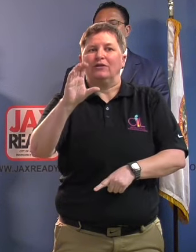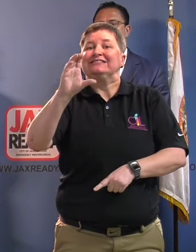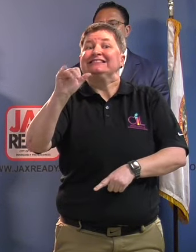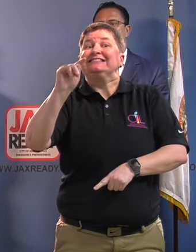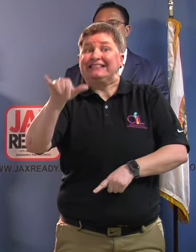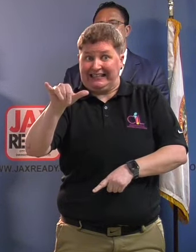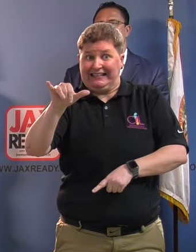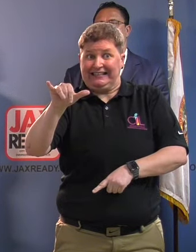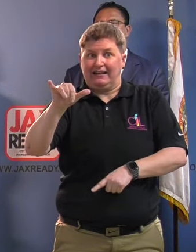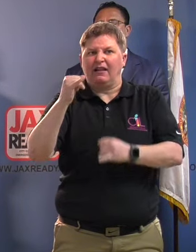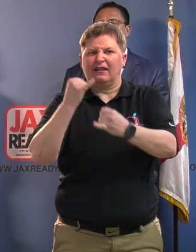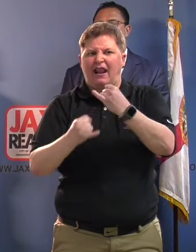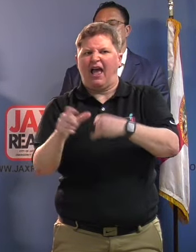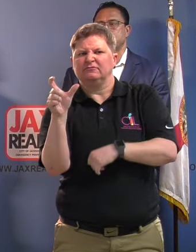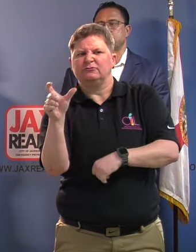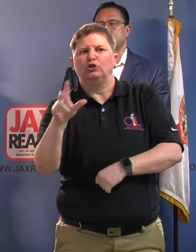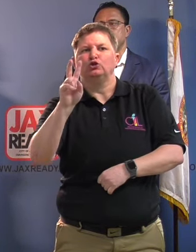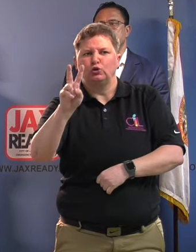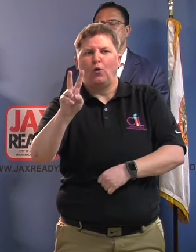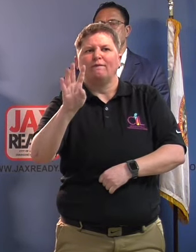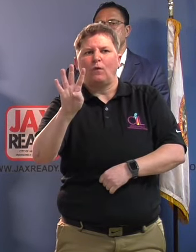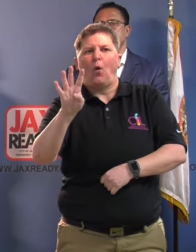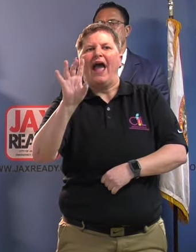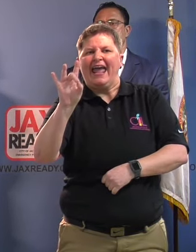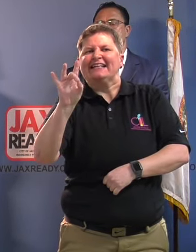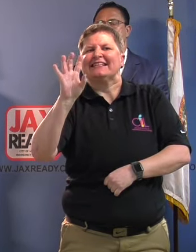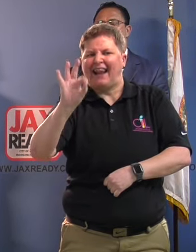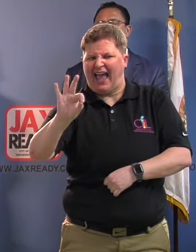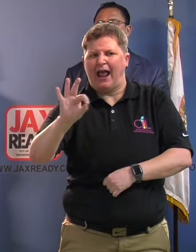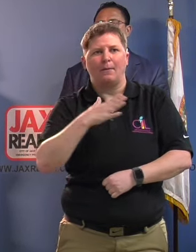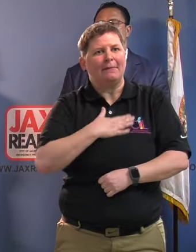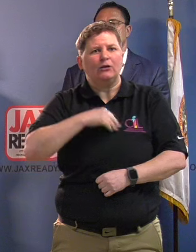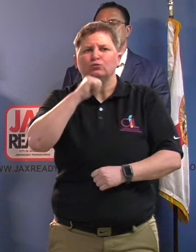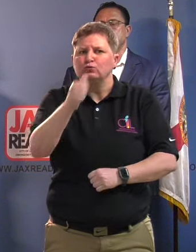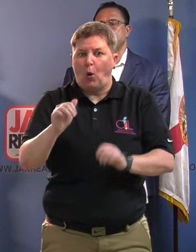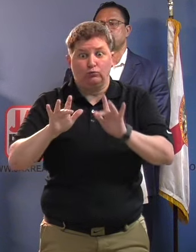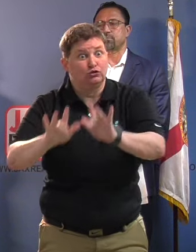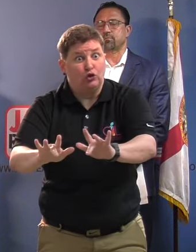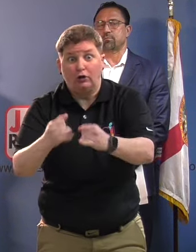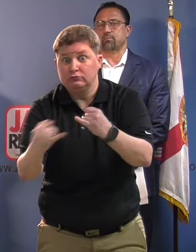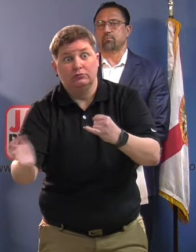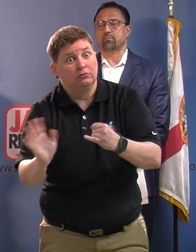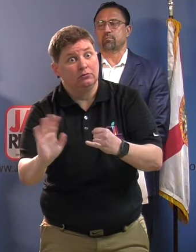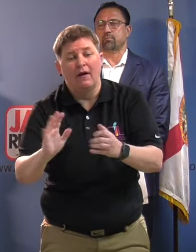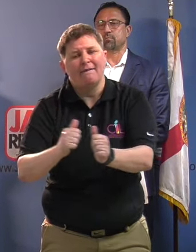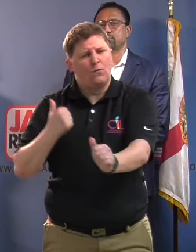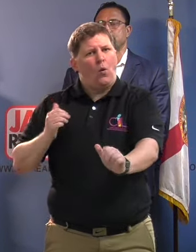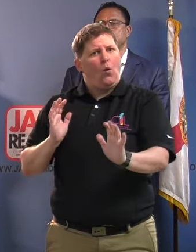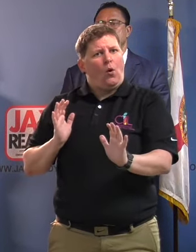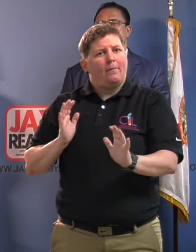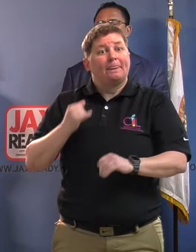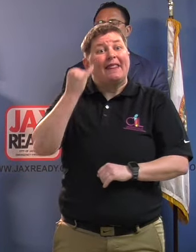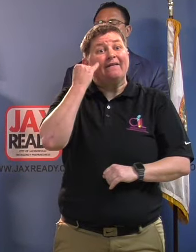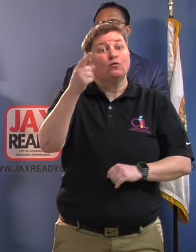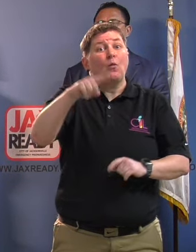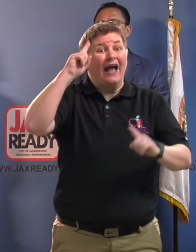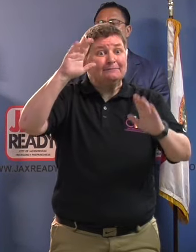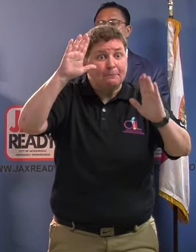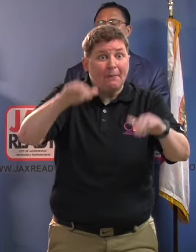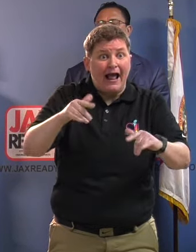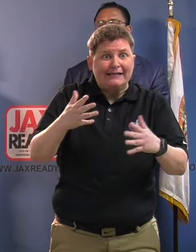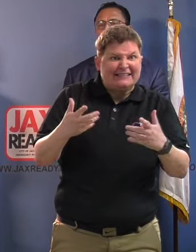904-630-2489. Please avoid all contact with any downed power lines. If you suspect a safety issue or a live wire,